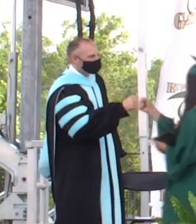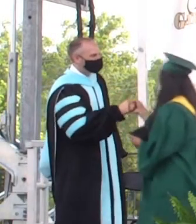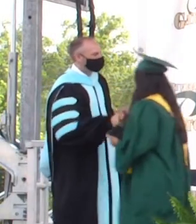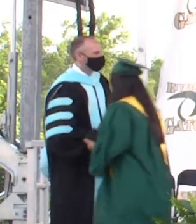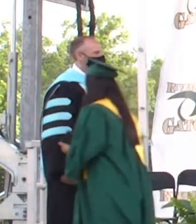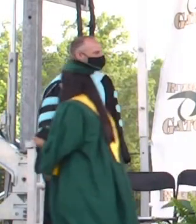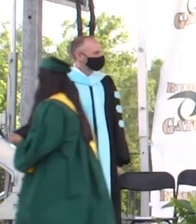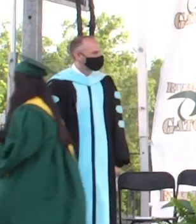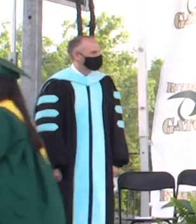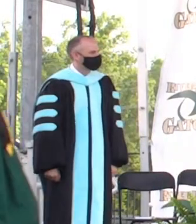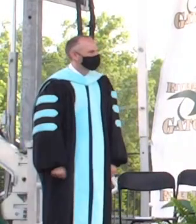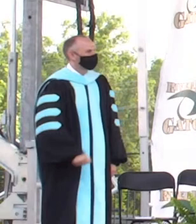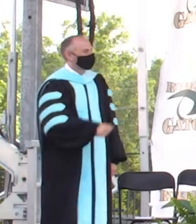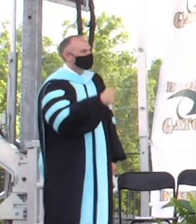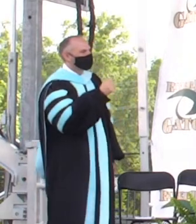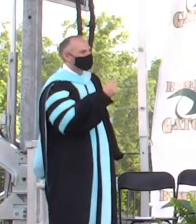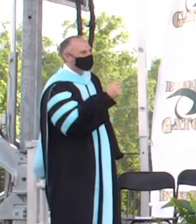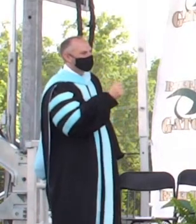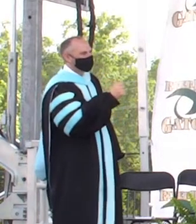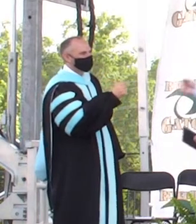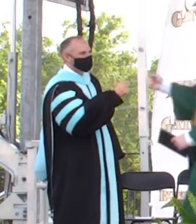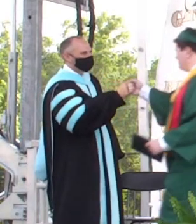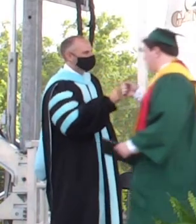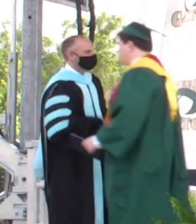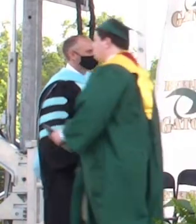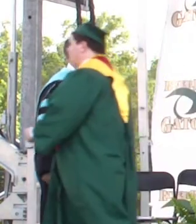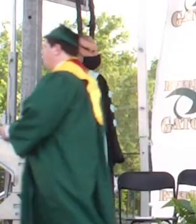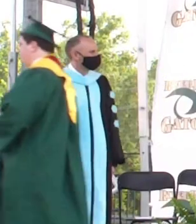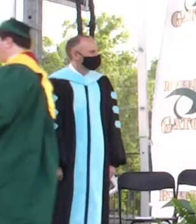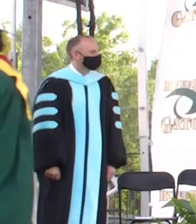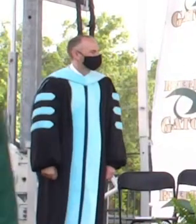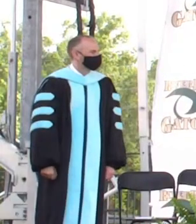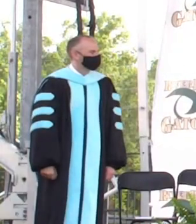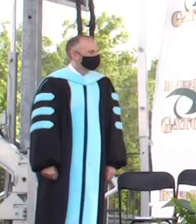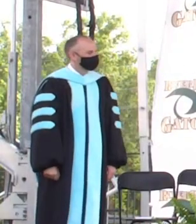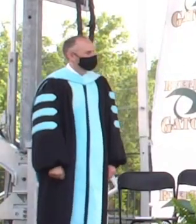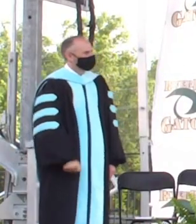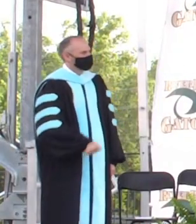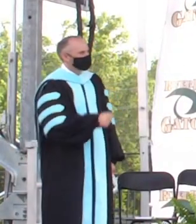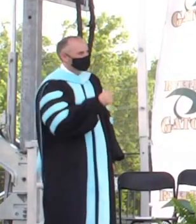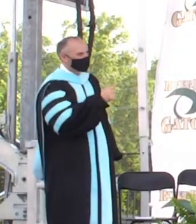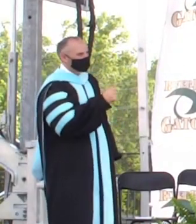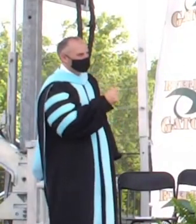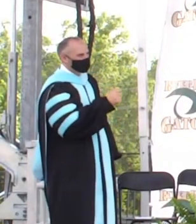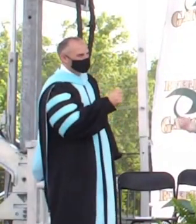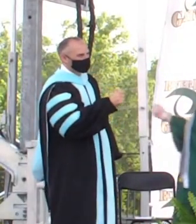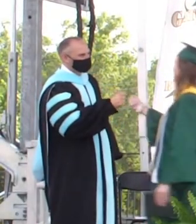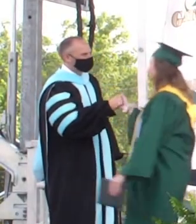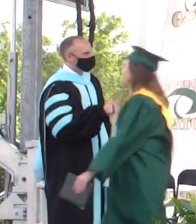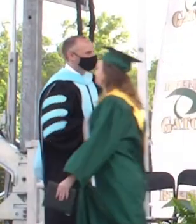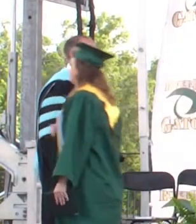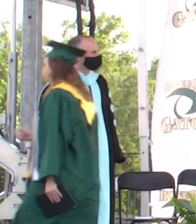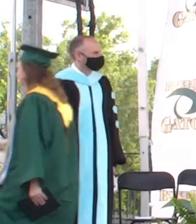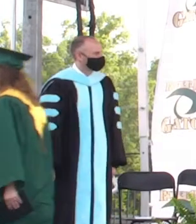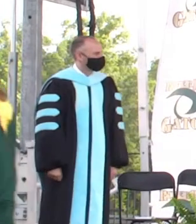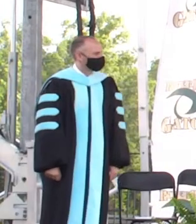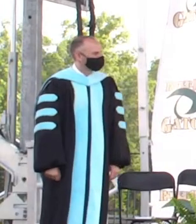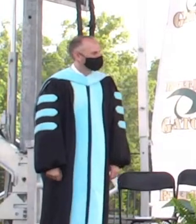graduate. Sloan Elizabeth Davis, honor graduate. Michelle Harris.